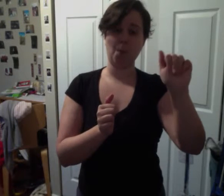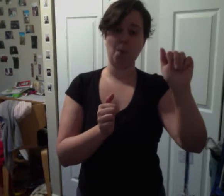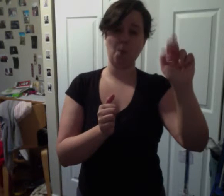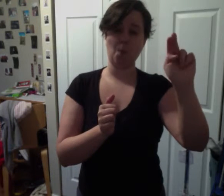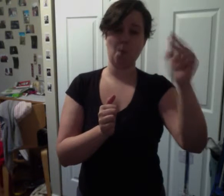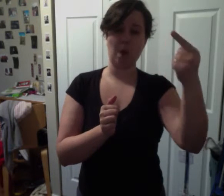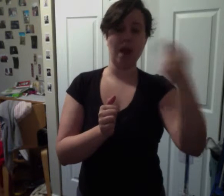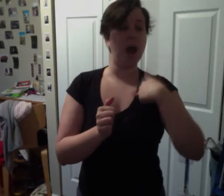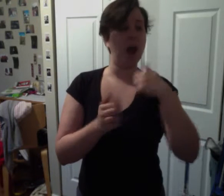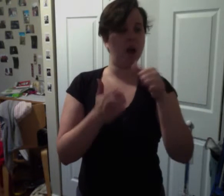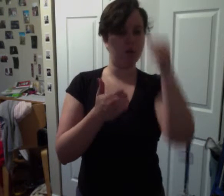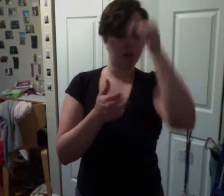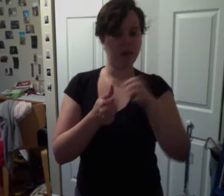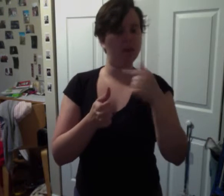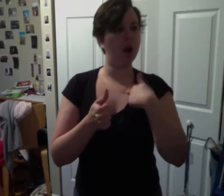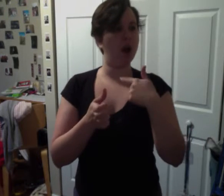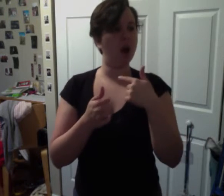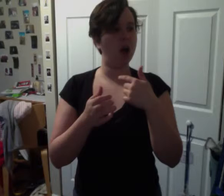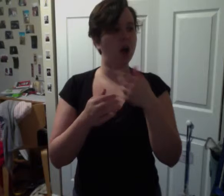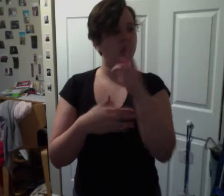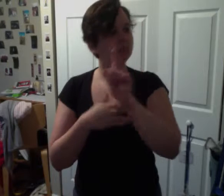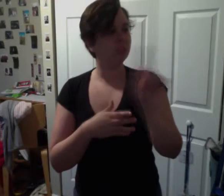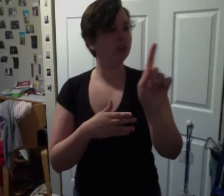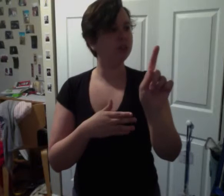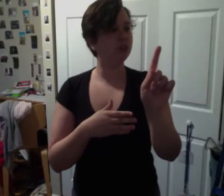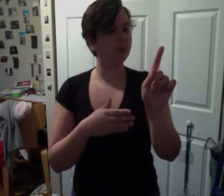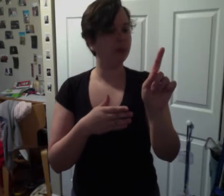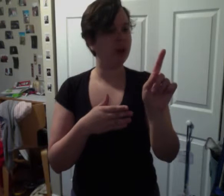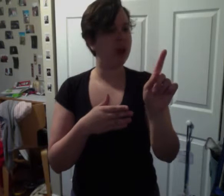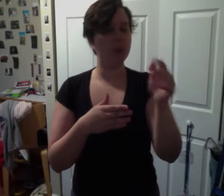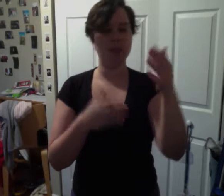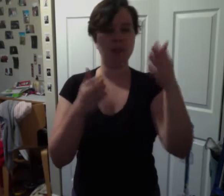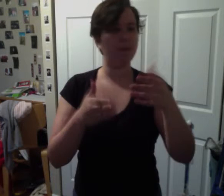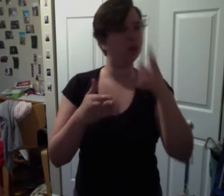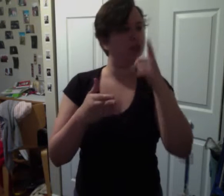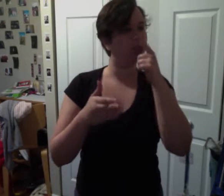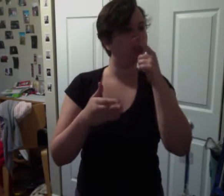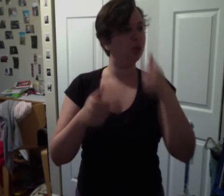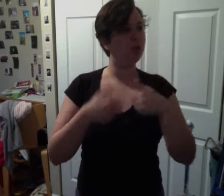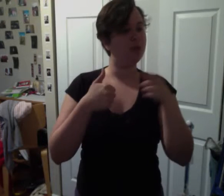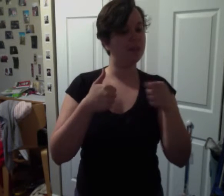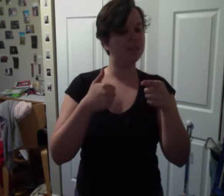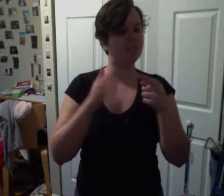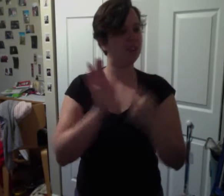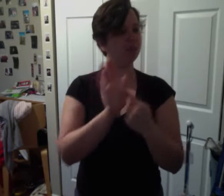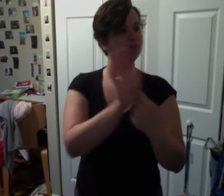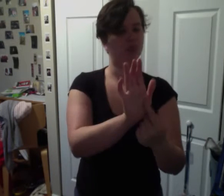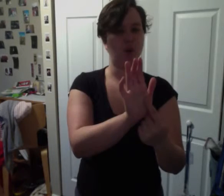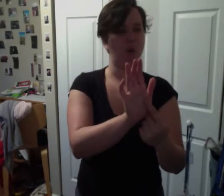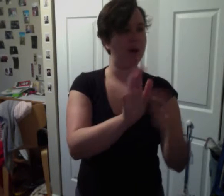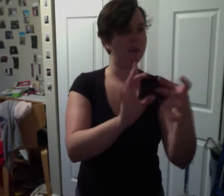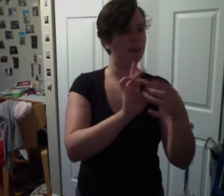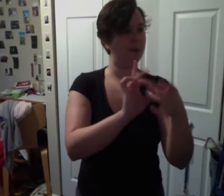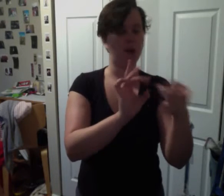page. He stood there staring at it in silence. Then he grabbed the book out of my hand and started running down the long,